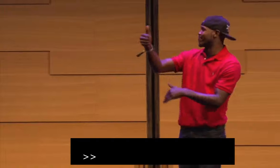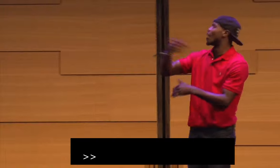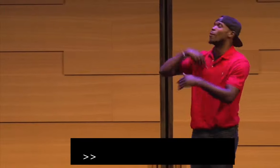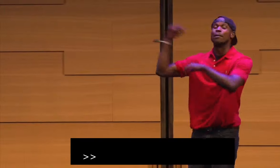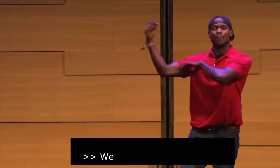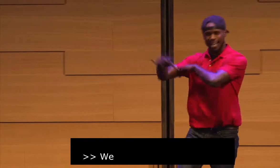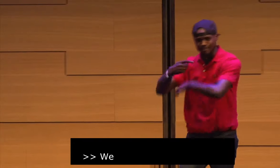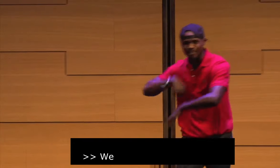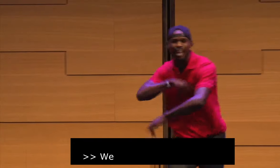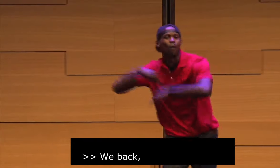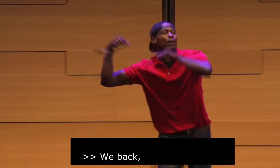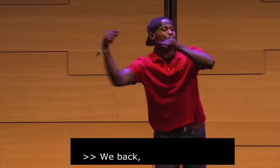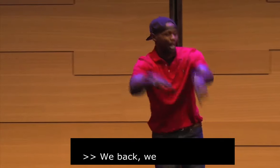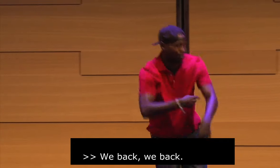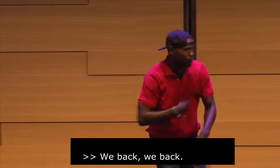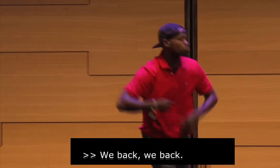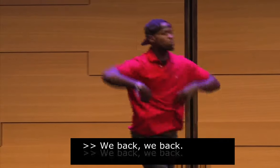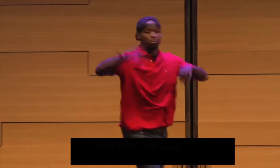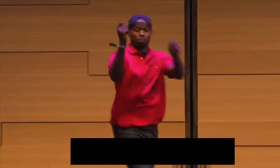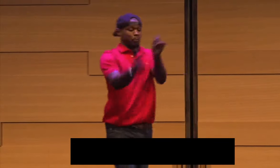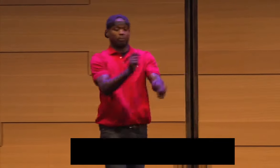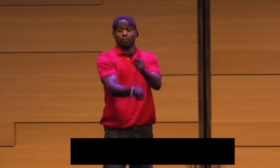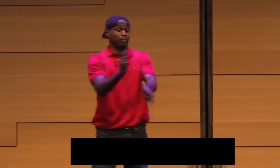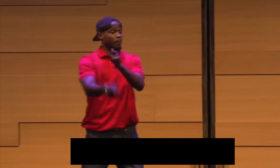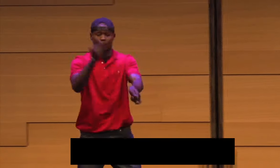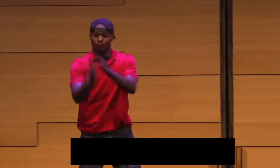and we back, and we back.